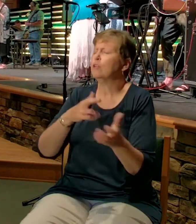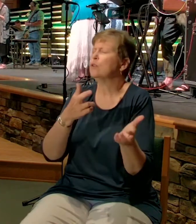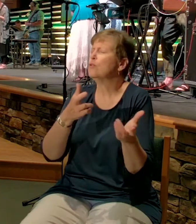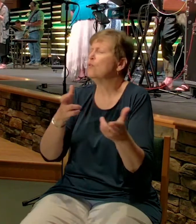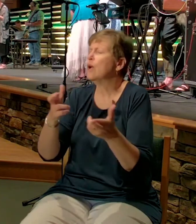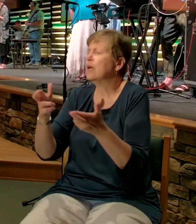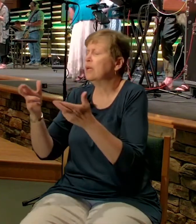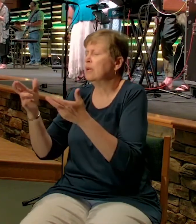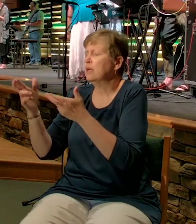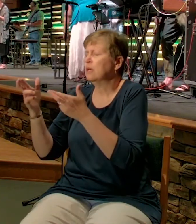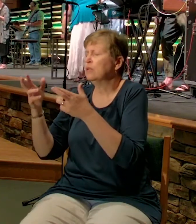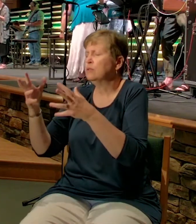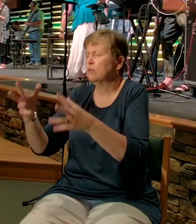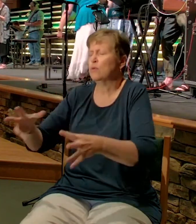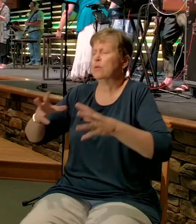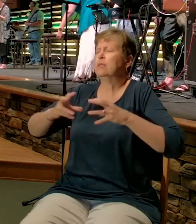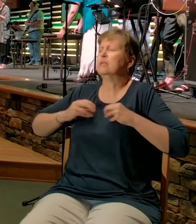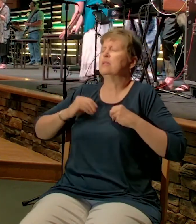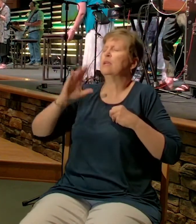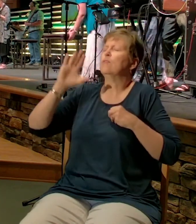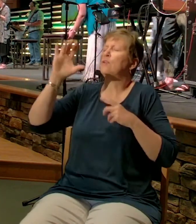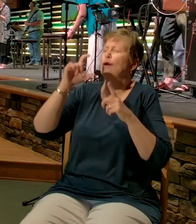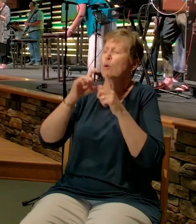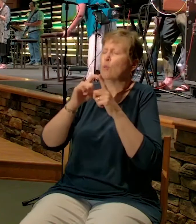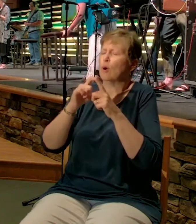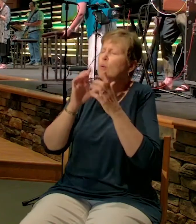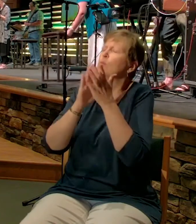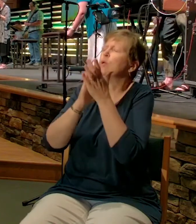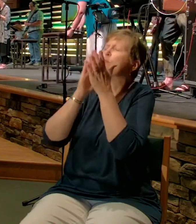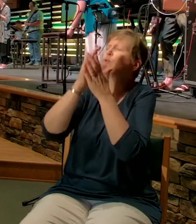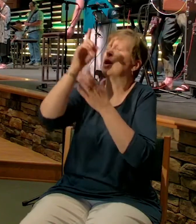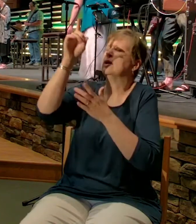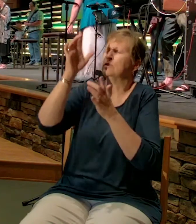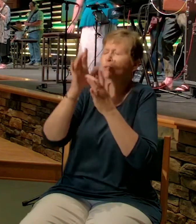your word today. We praise you, Jesus.